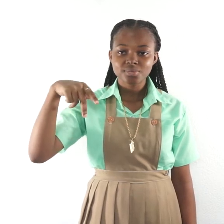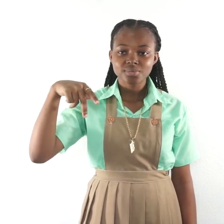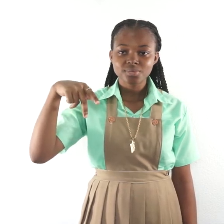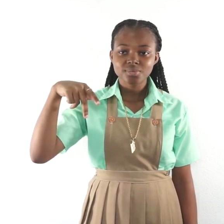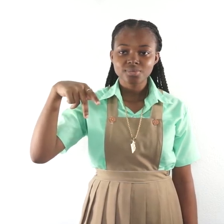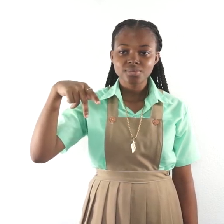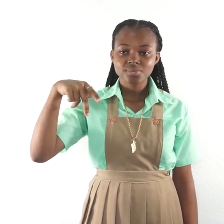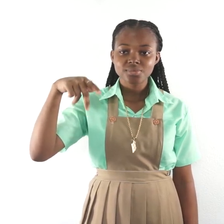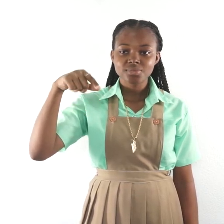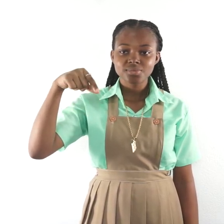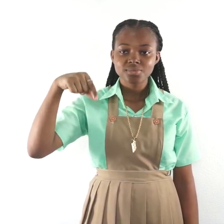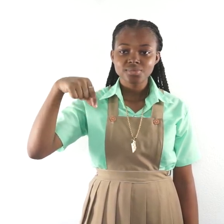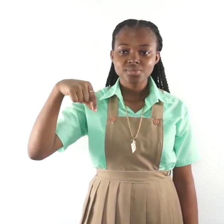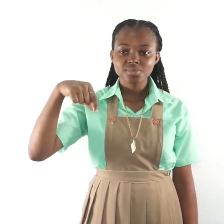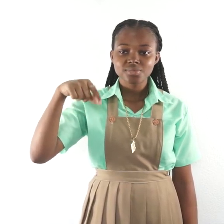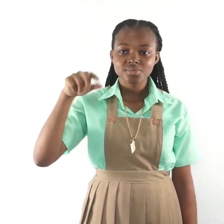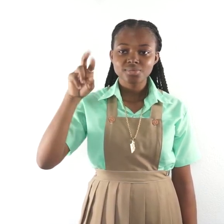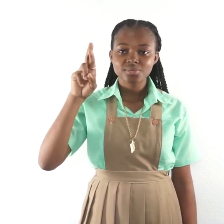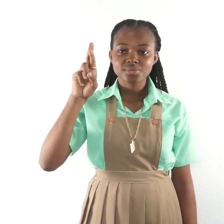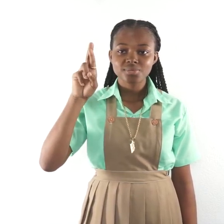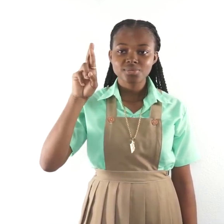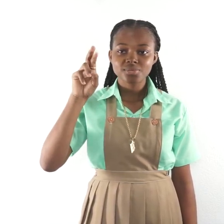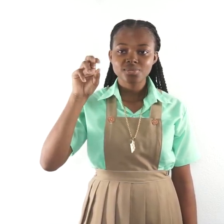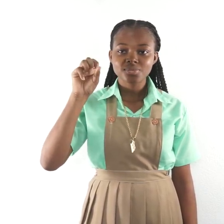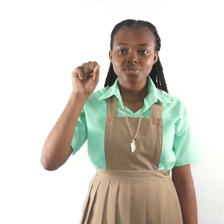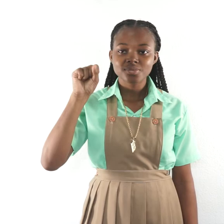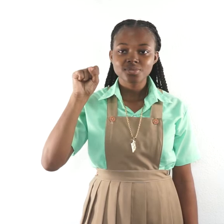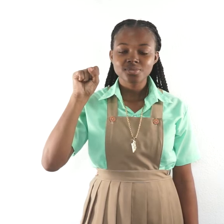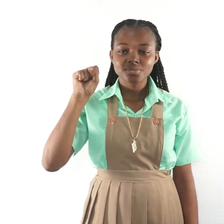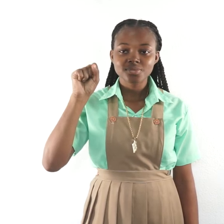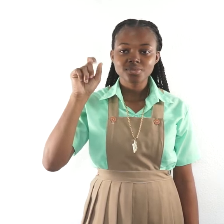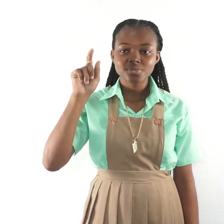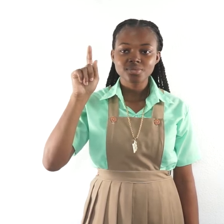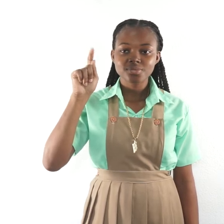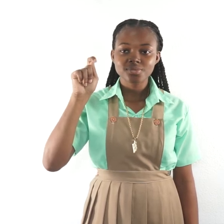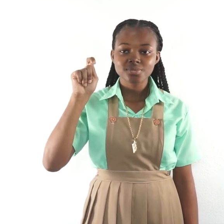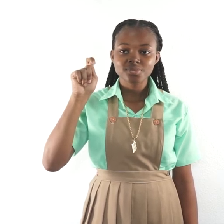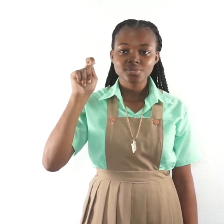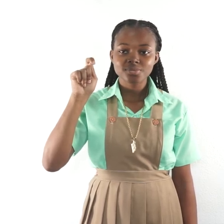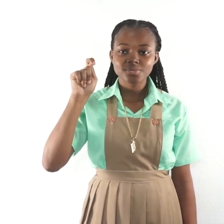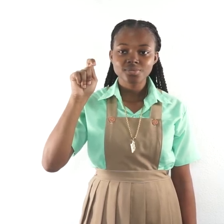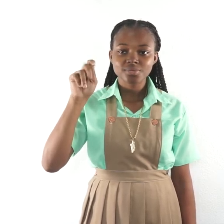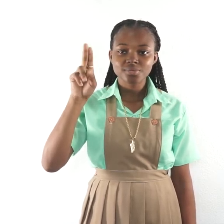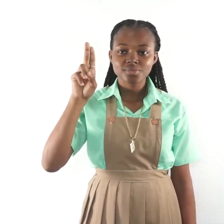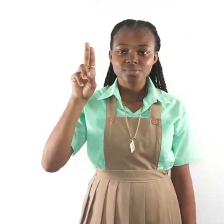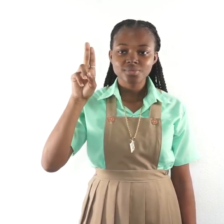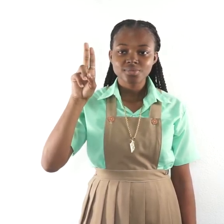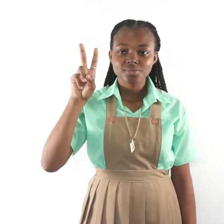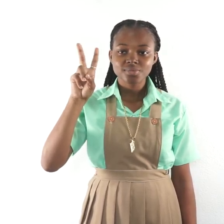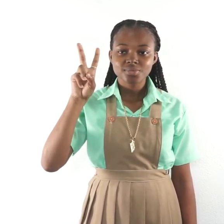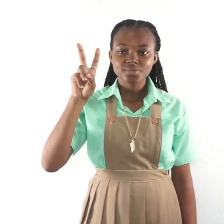Q, R, S, T, U, V